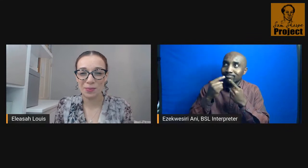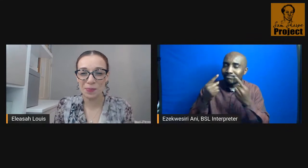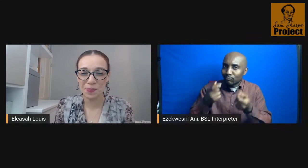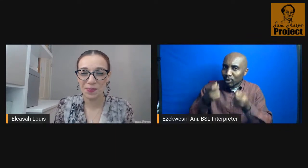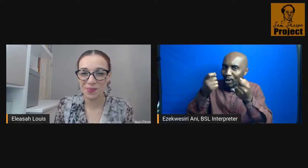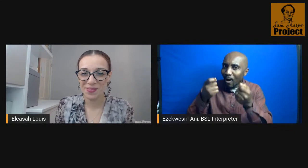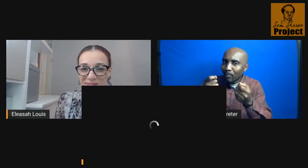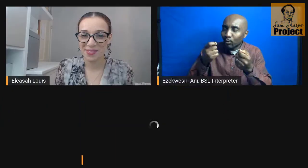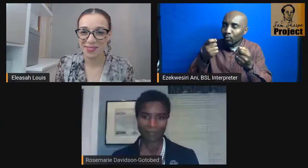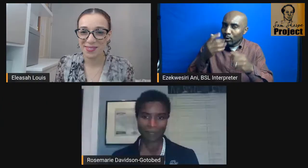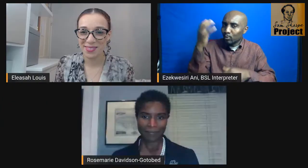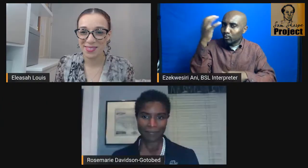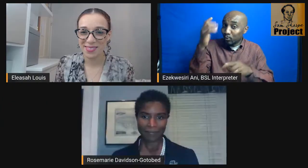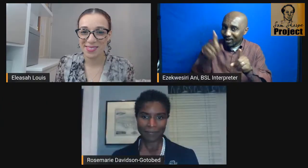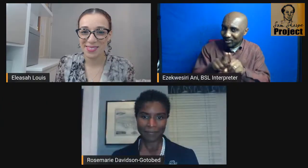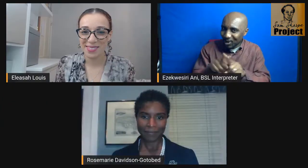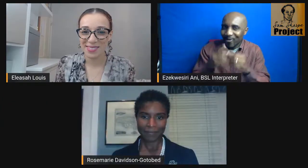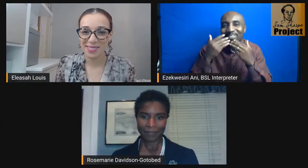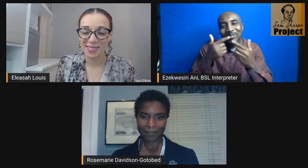much.